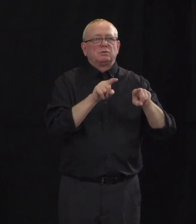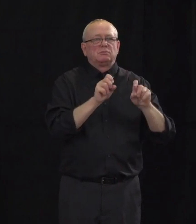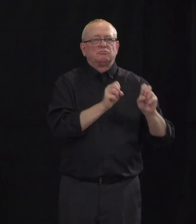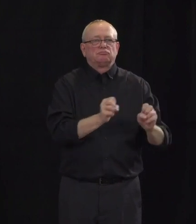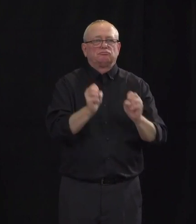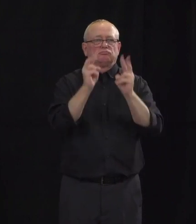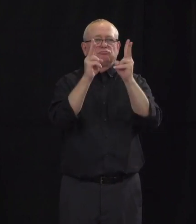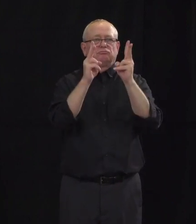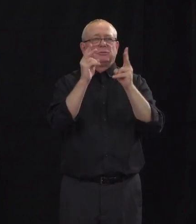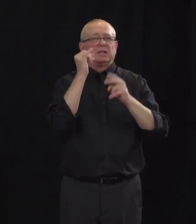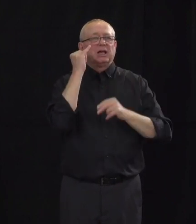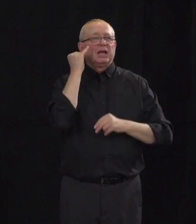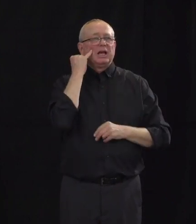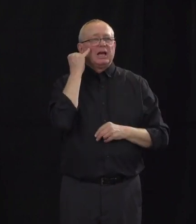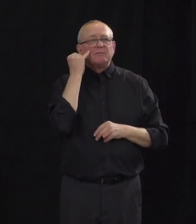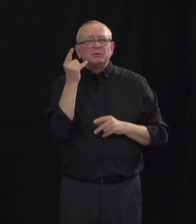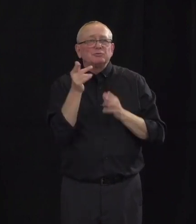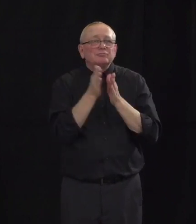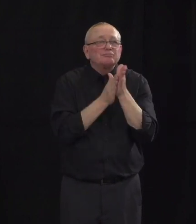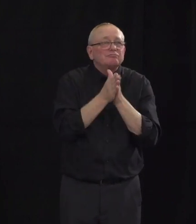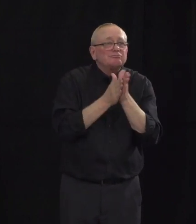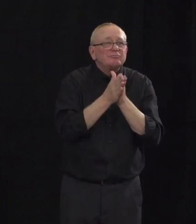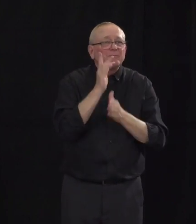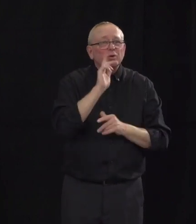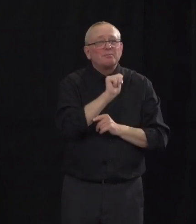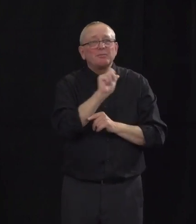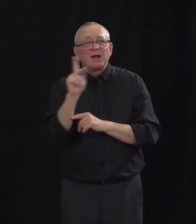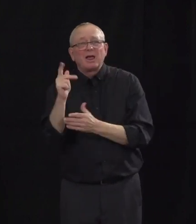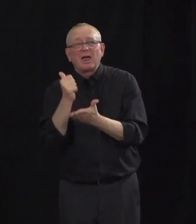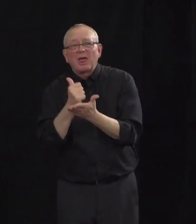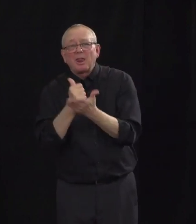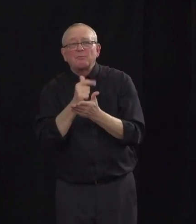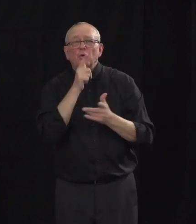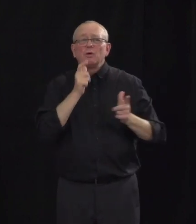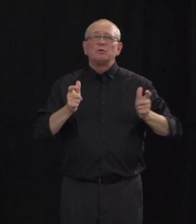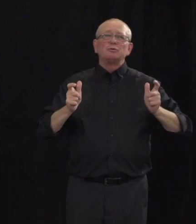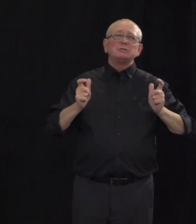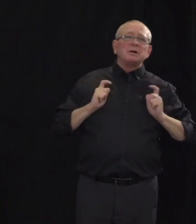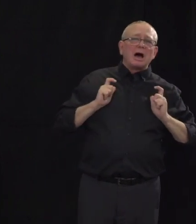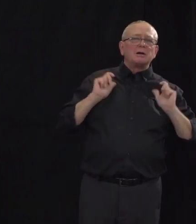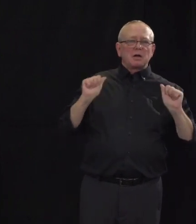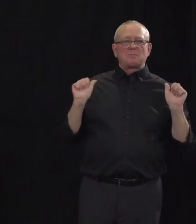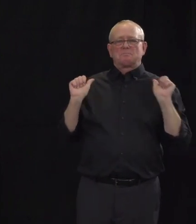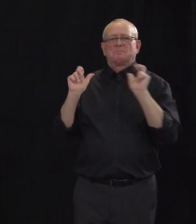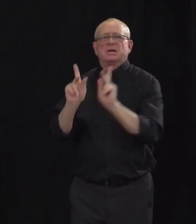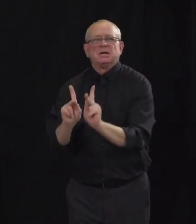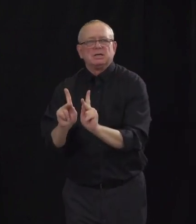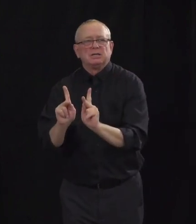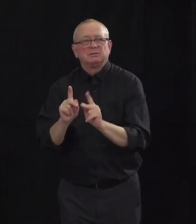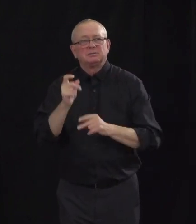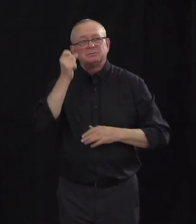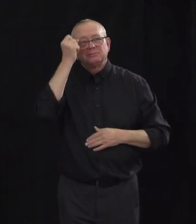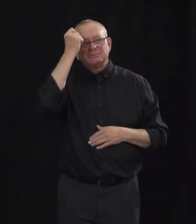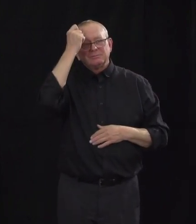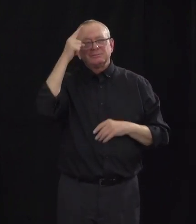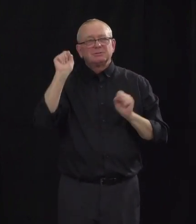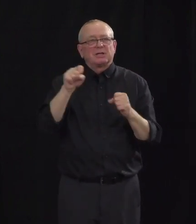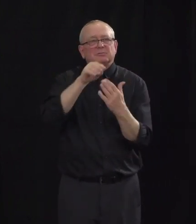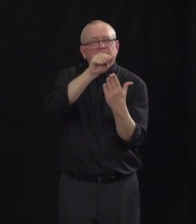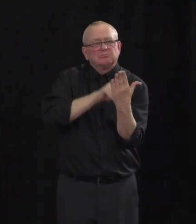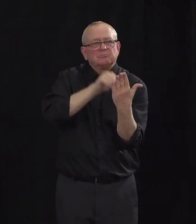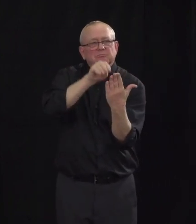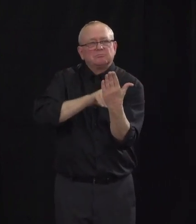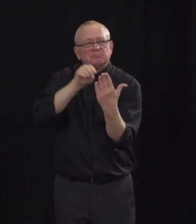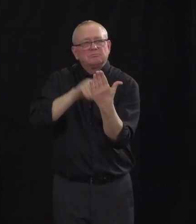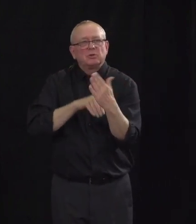during the COVID-19 pandemic. The aggressive measures we're taking today are not ones we take lightly, and